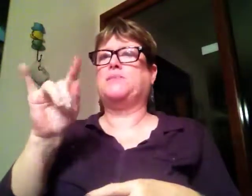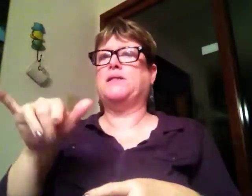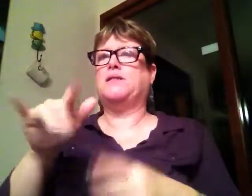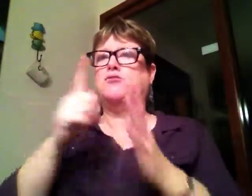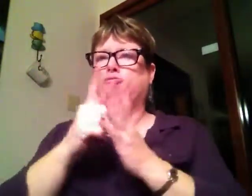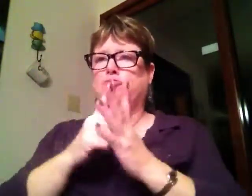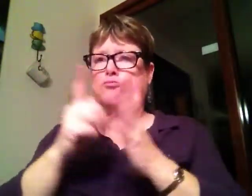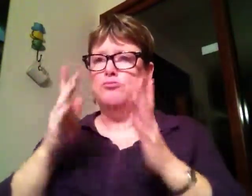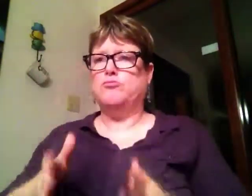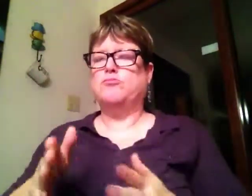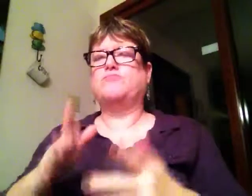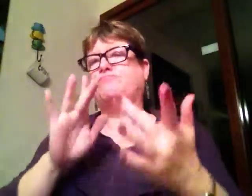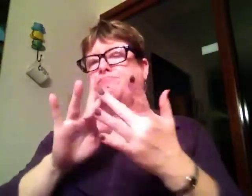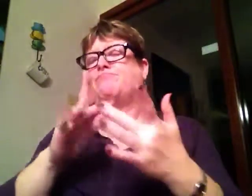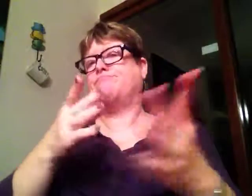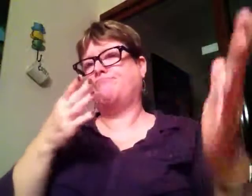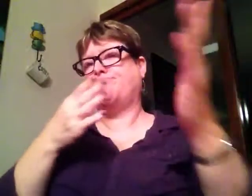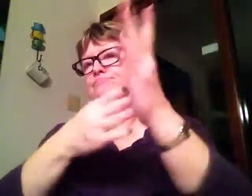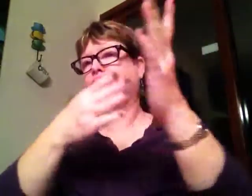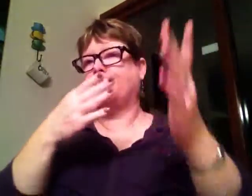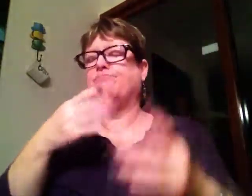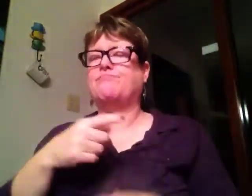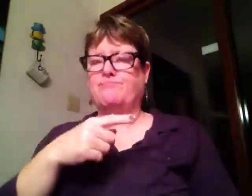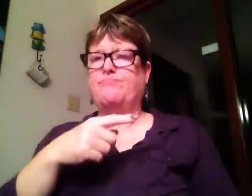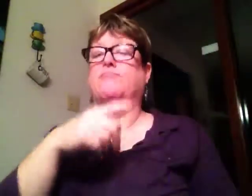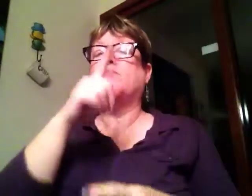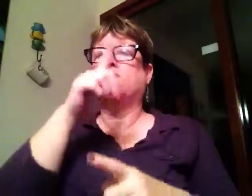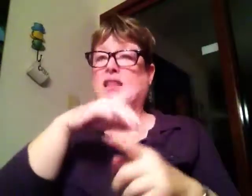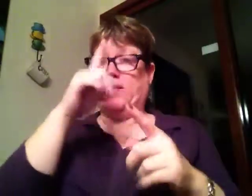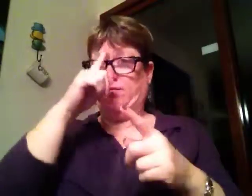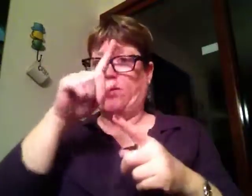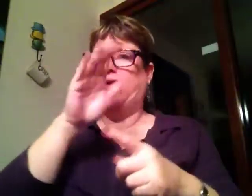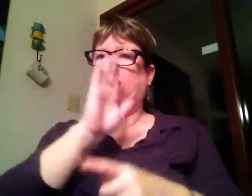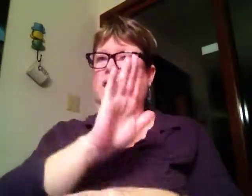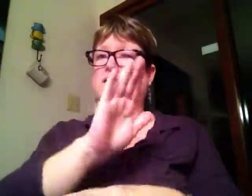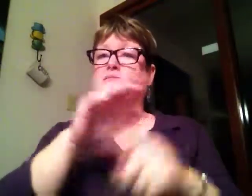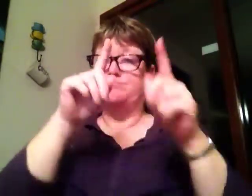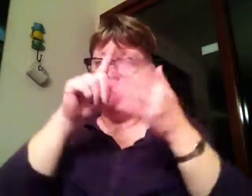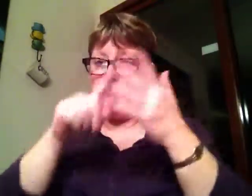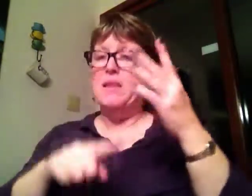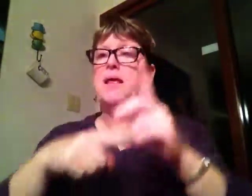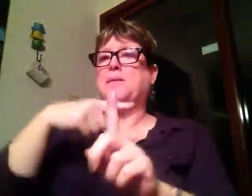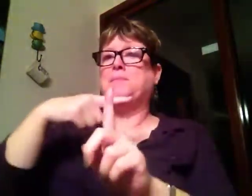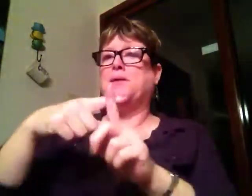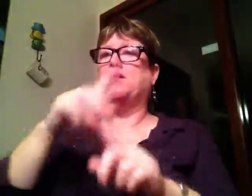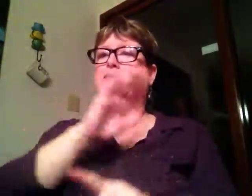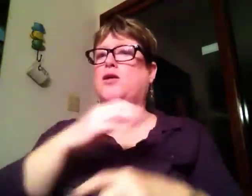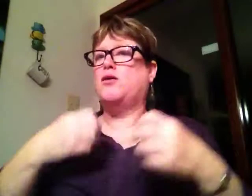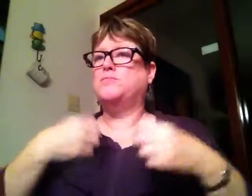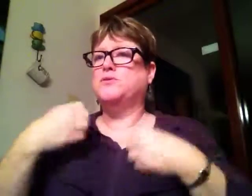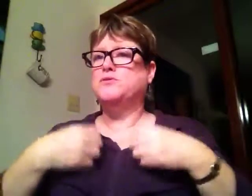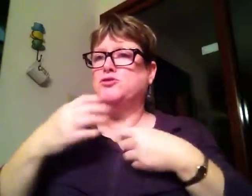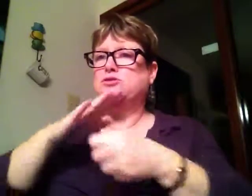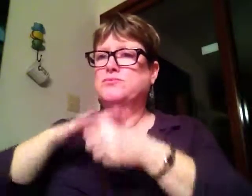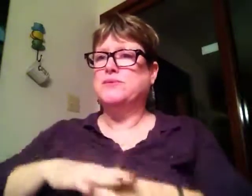trip to a UN camp. There was room for everyone in the trucks, but no mother would take that chance. They pressed their